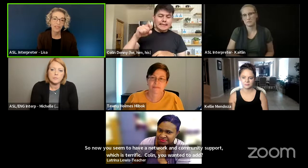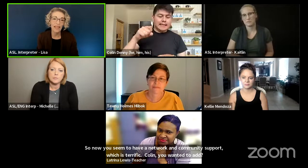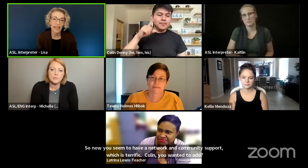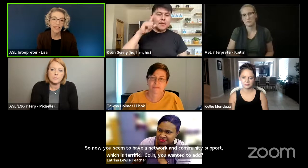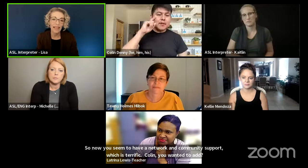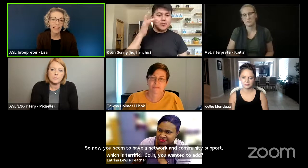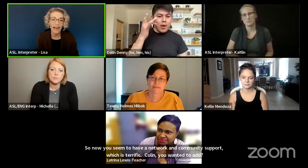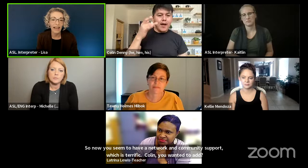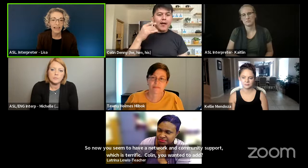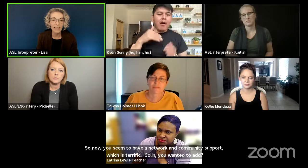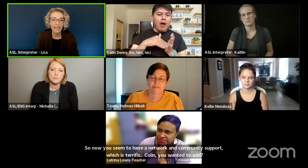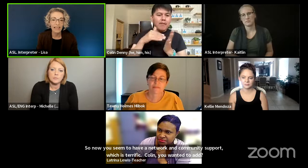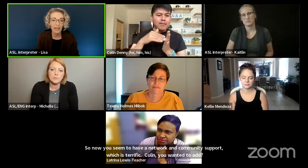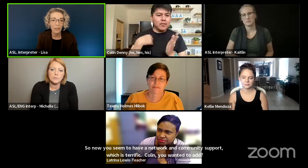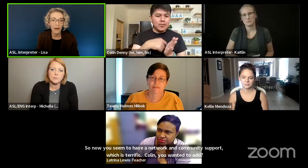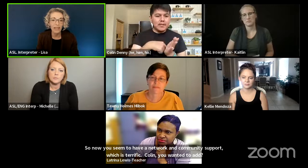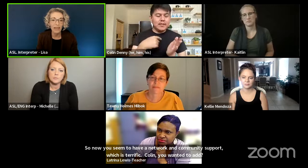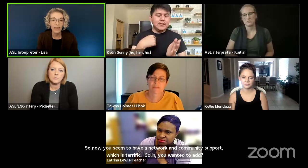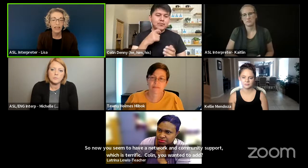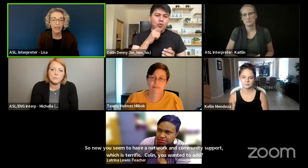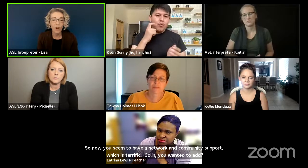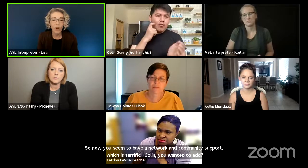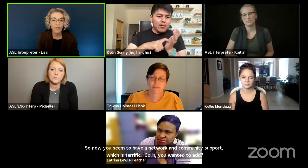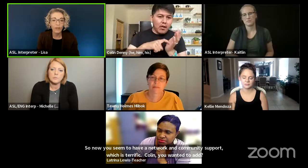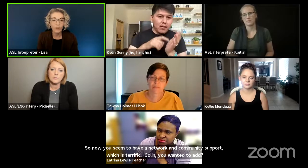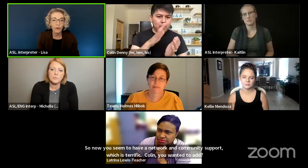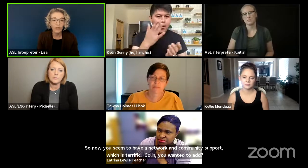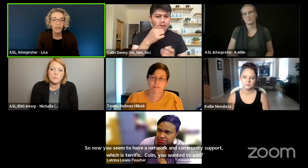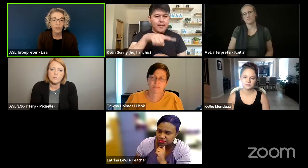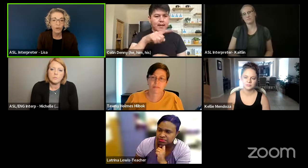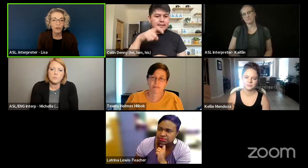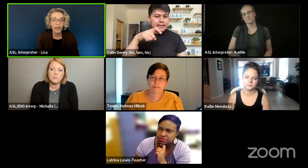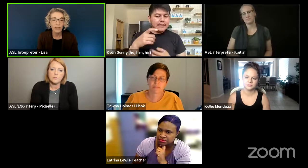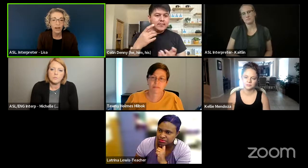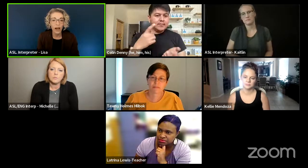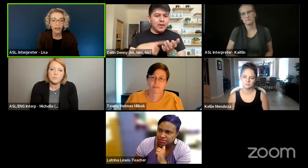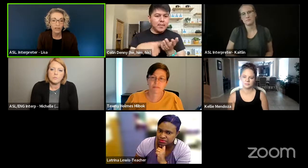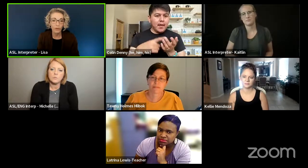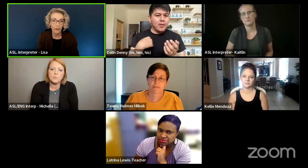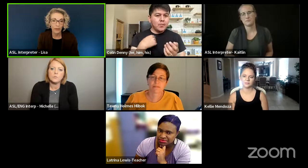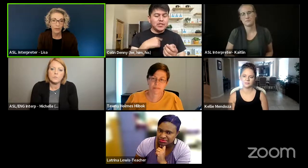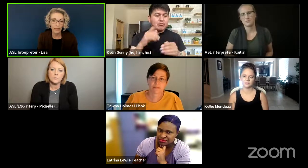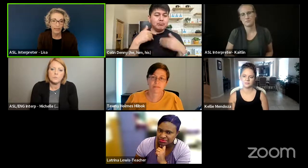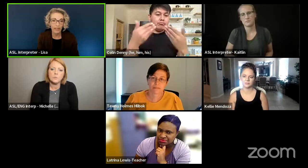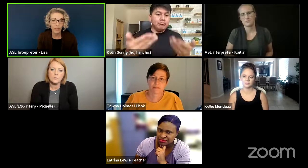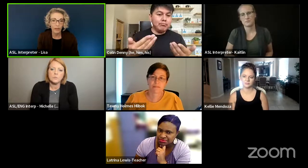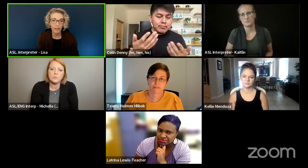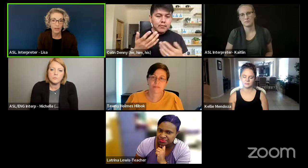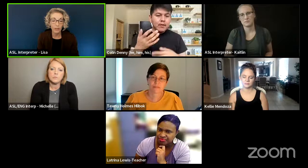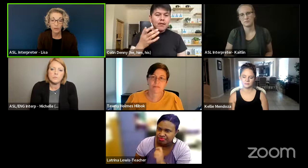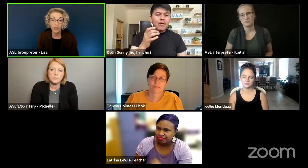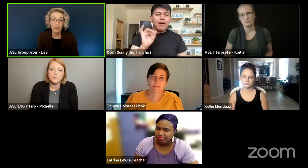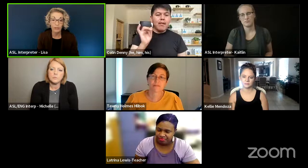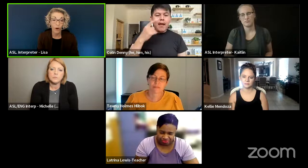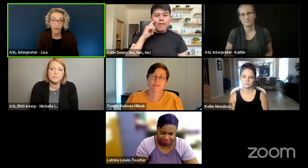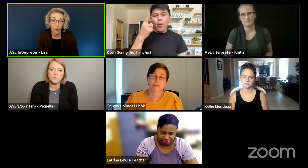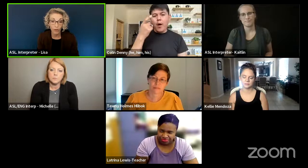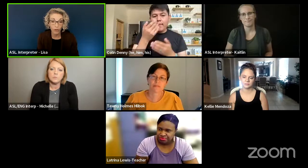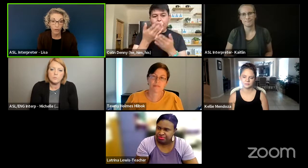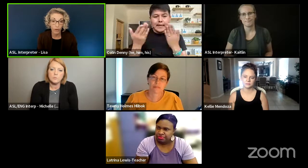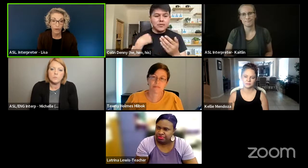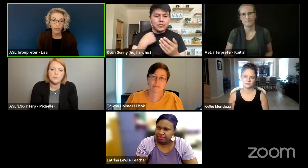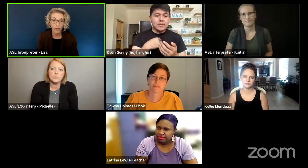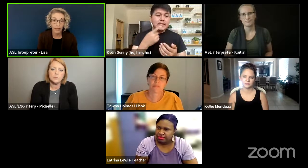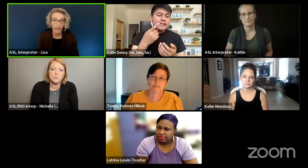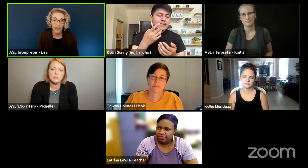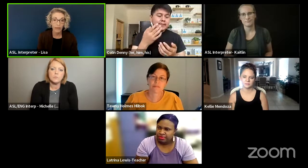well, I'm just thinking how to say that. I guess it's a need, but often we don't acknowledge what people need. Sometimes we just go